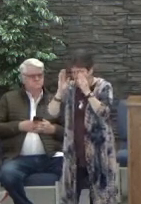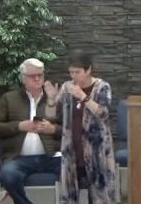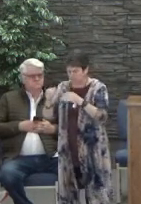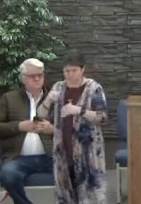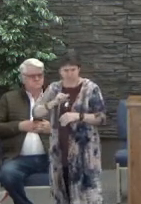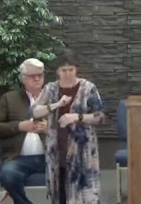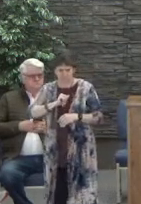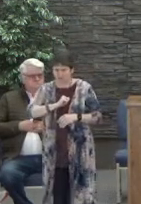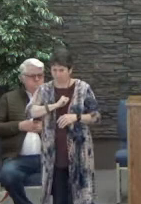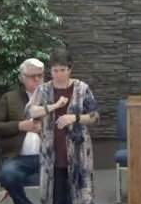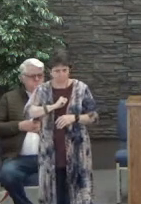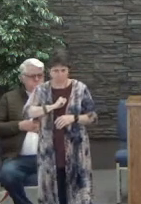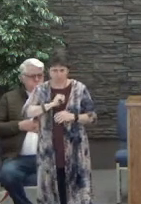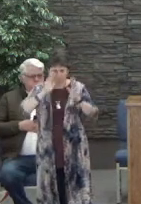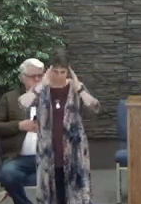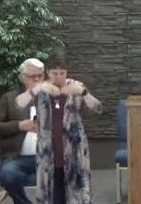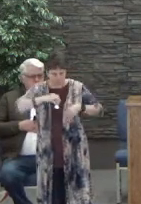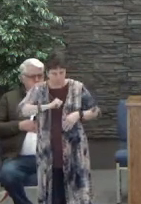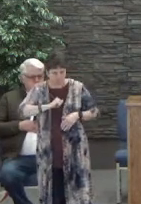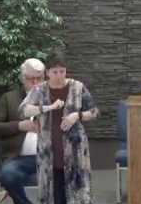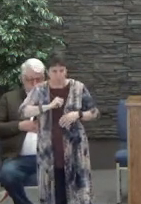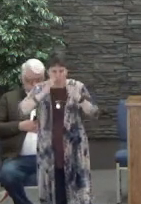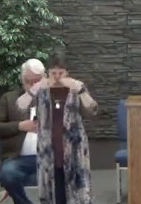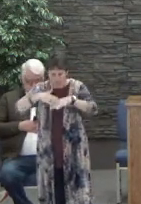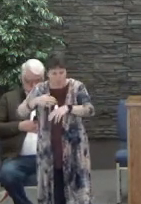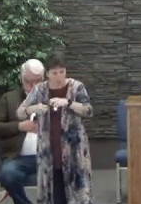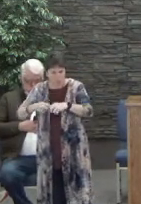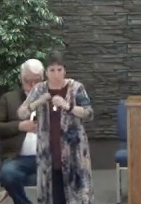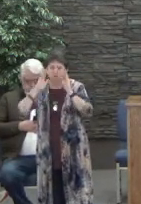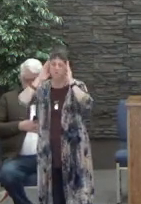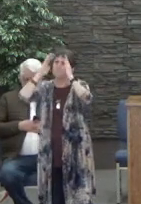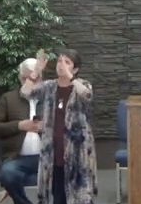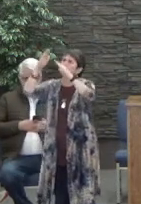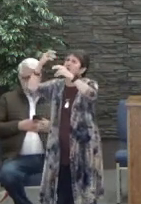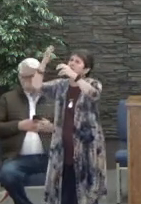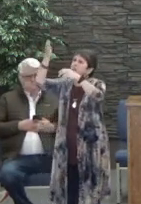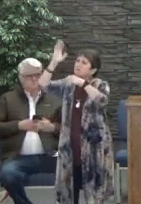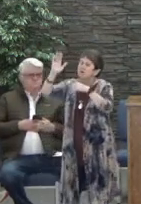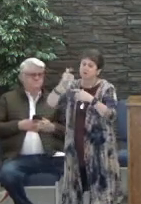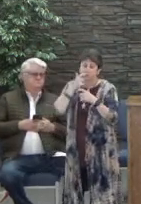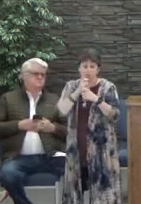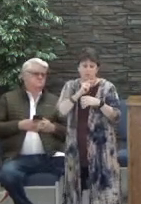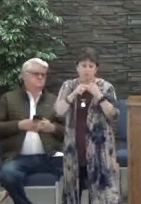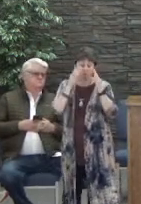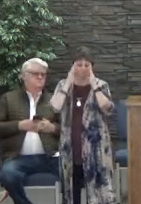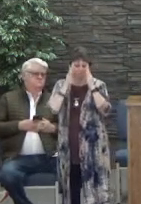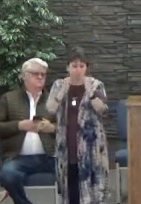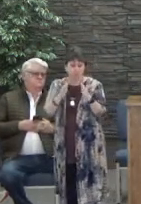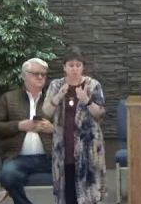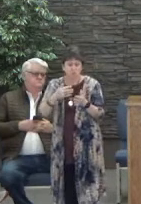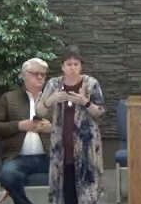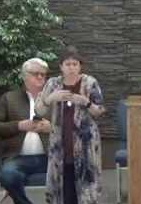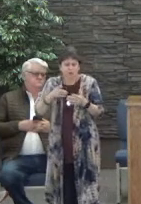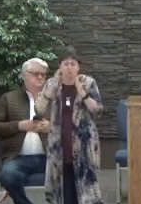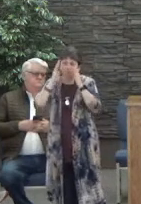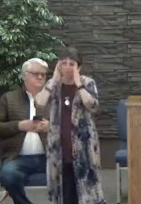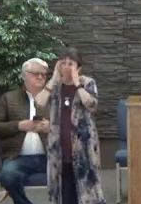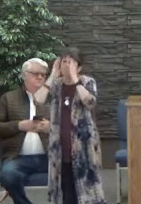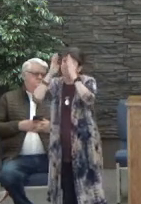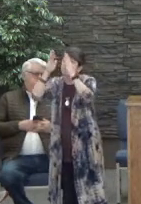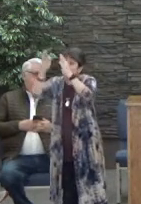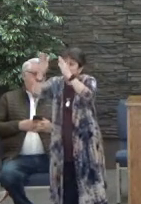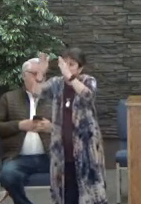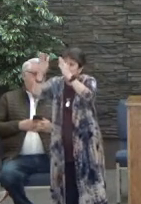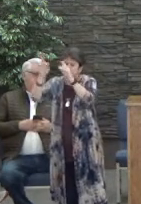himself or themselves or the problem, but their focus is on God. And the interesting thing about focus is whatever you focus on